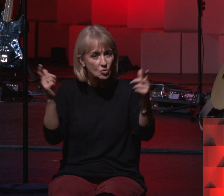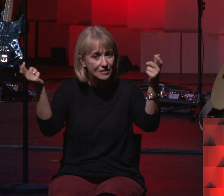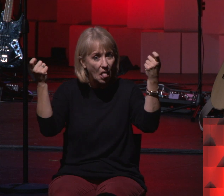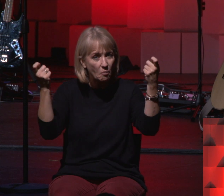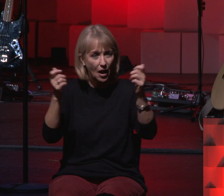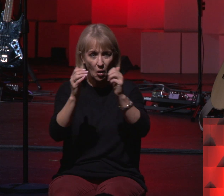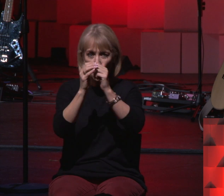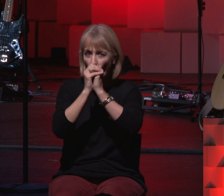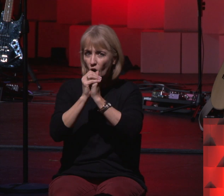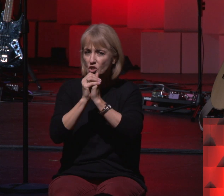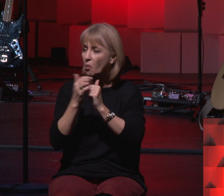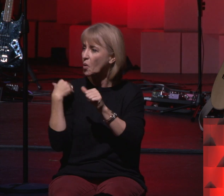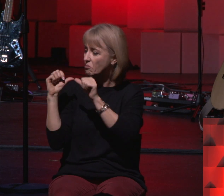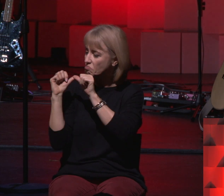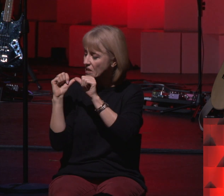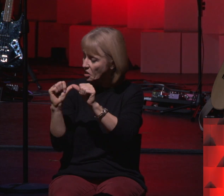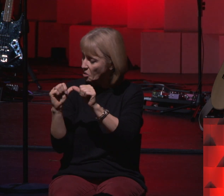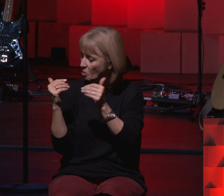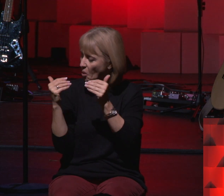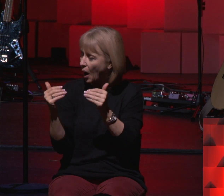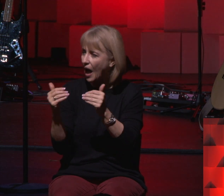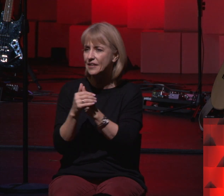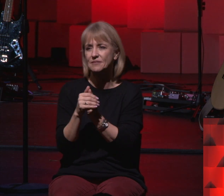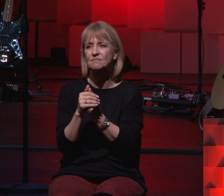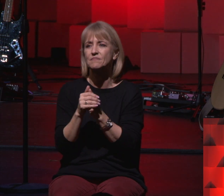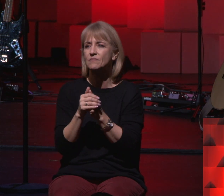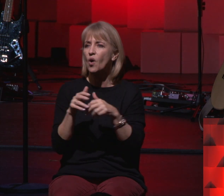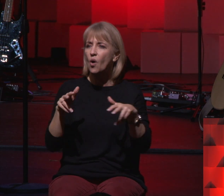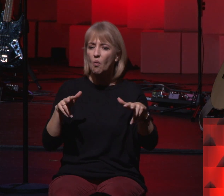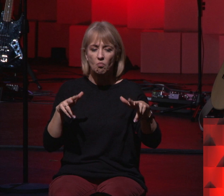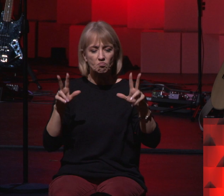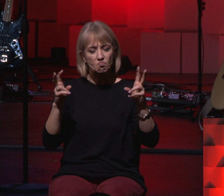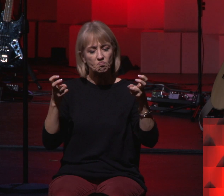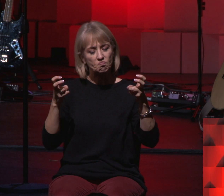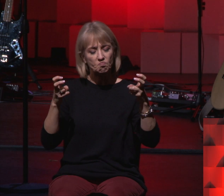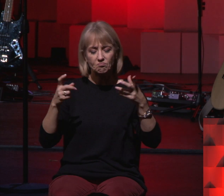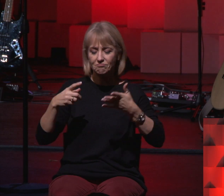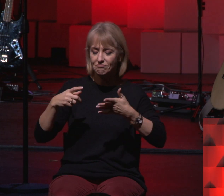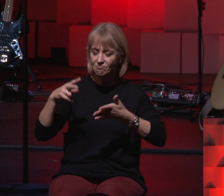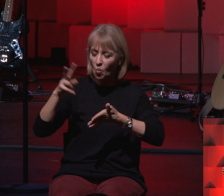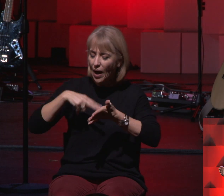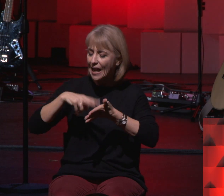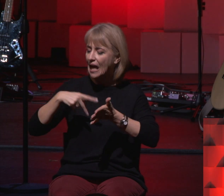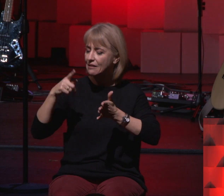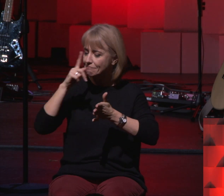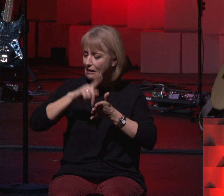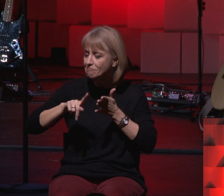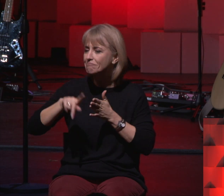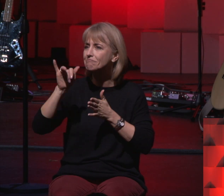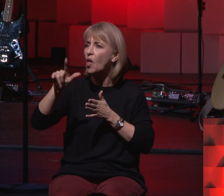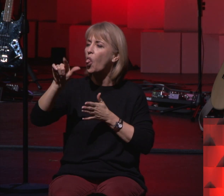we're continuing our series, as Nicoma said, walking through the Gospel of Luke and sharing, first of all, as we take a look at this, is